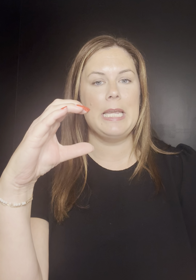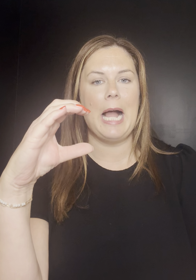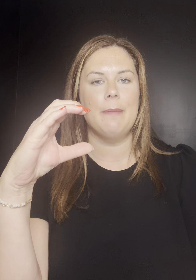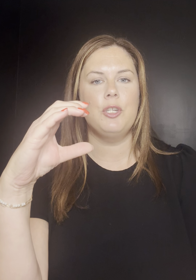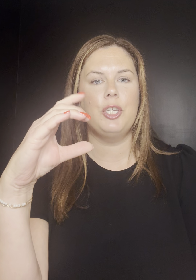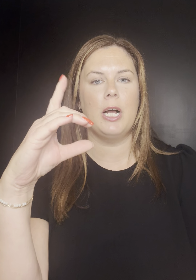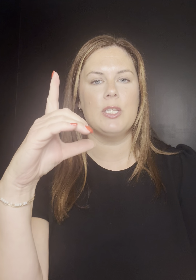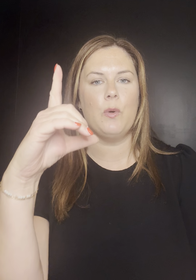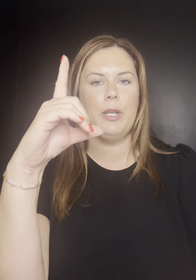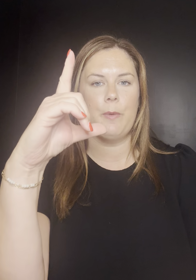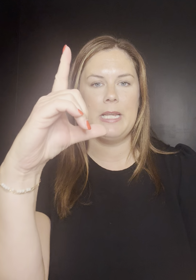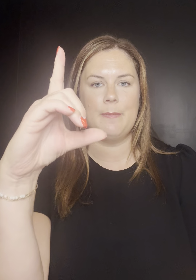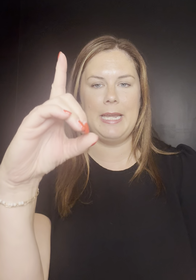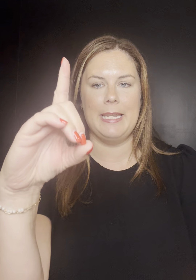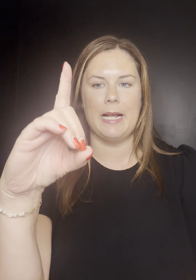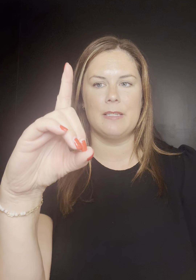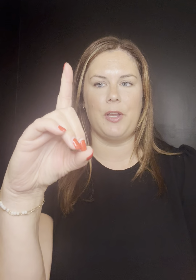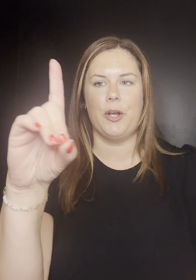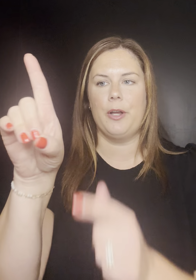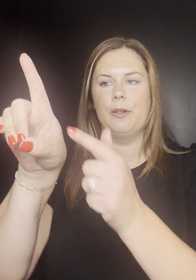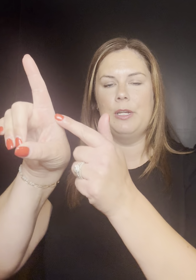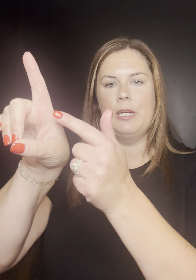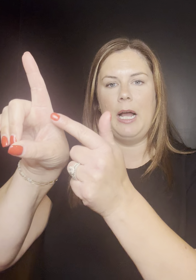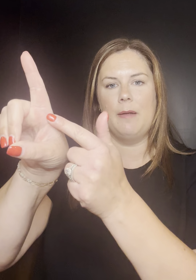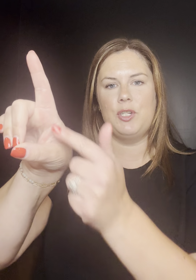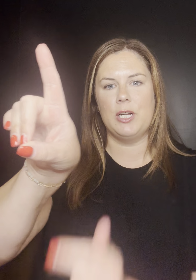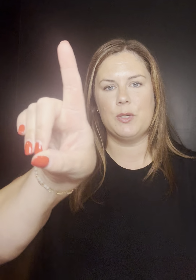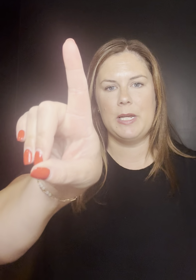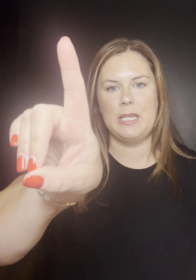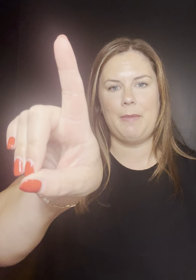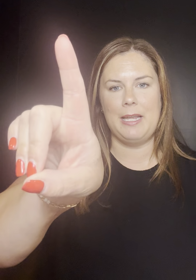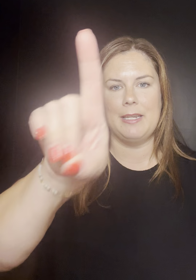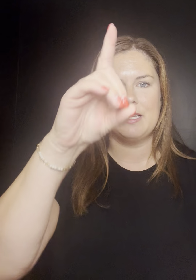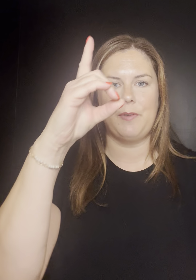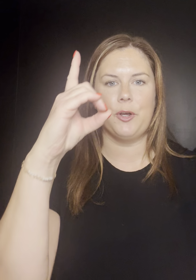I'm just going to raise my index finger. I'm just raising my index finger here.